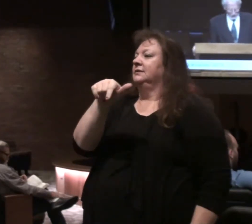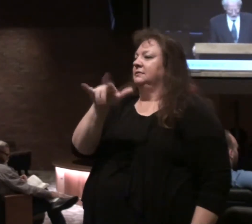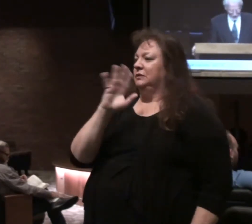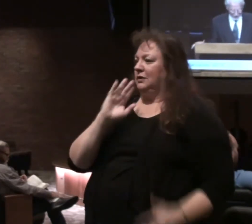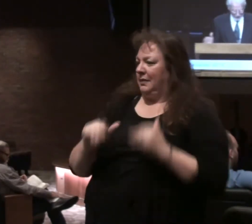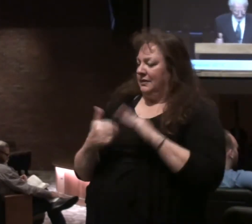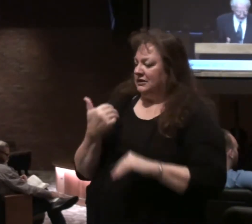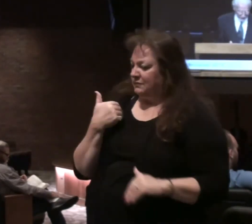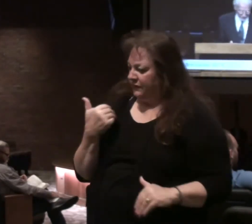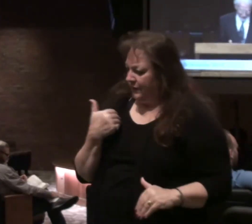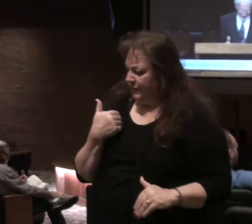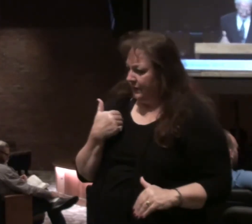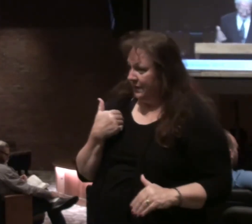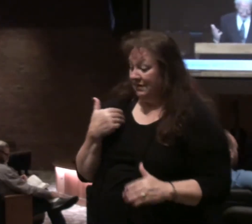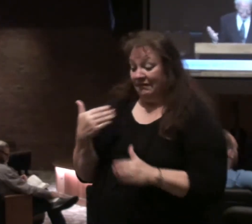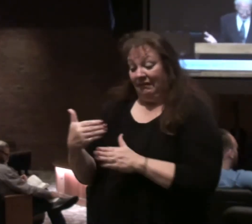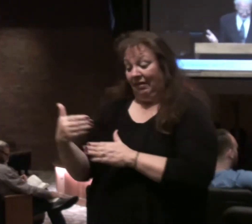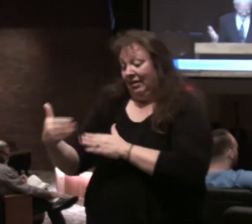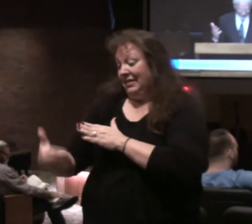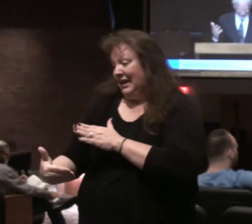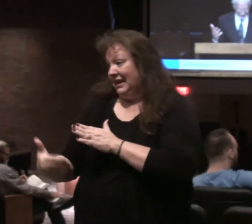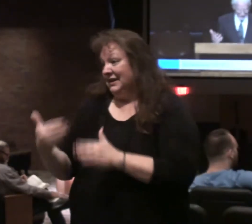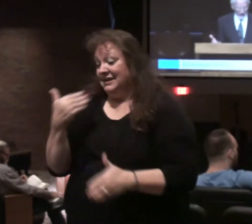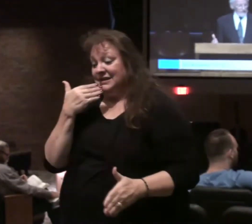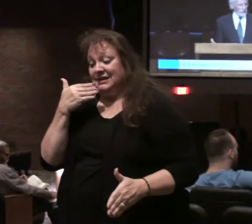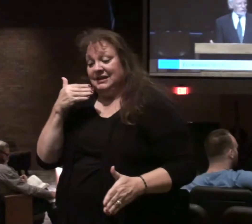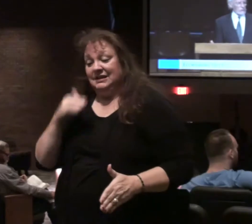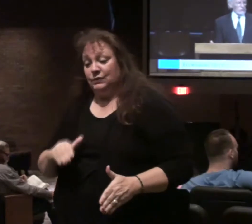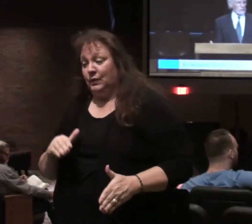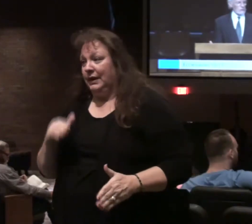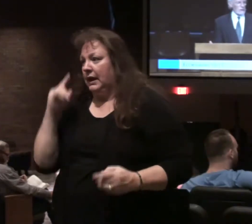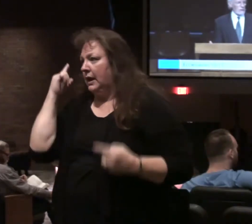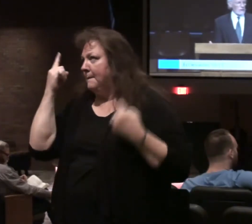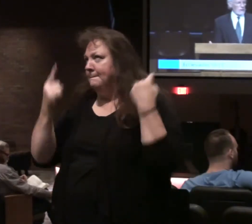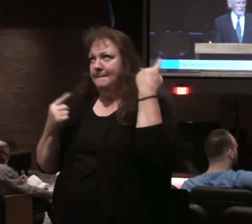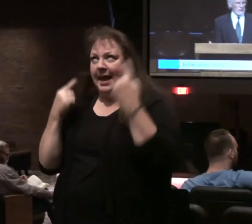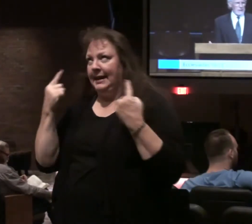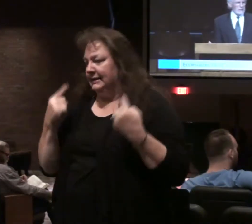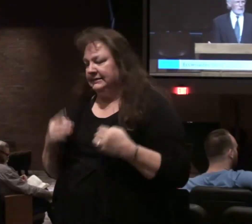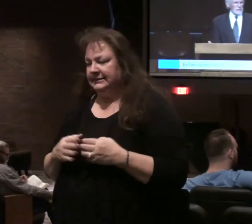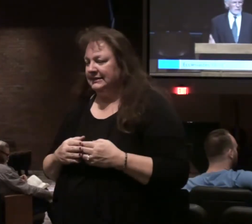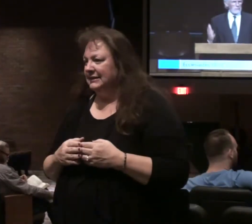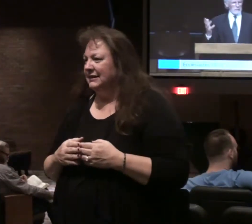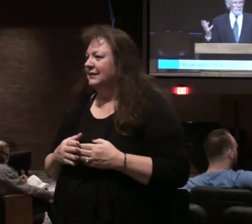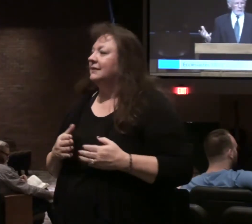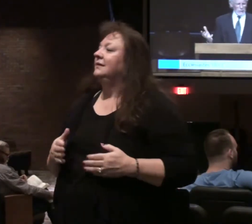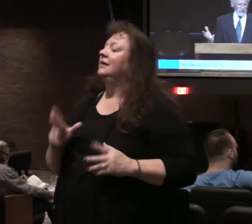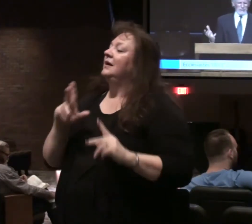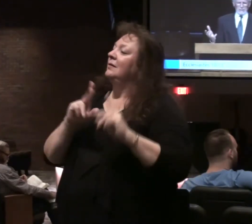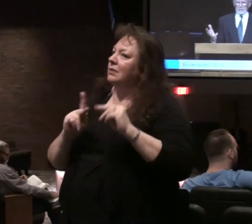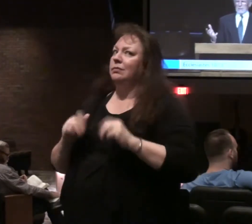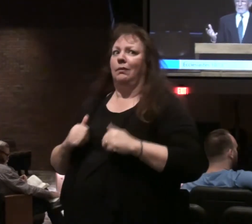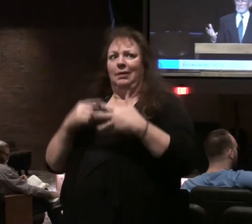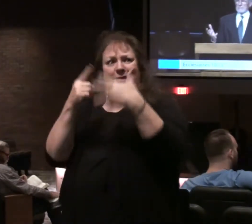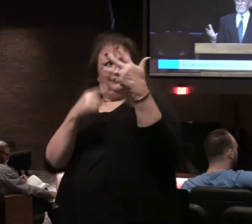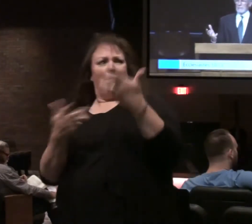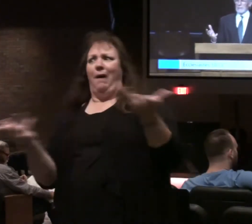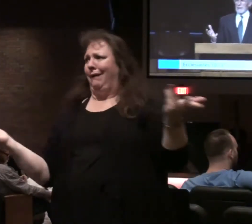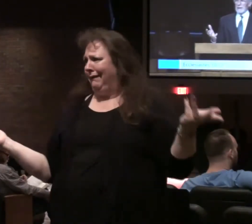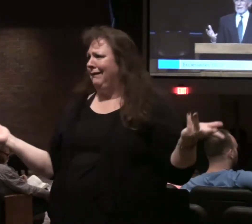earlier. The end of it is wicked madness. See, this is the people we're living